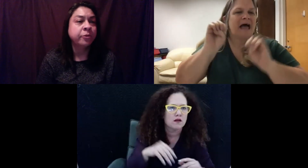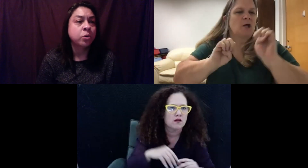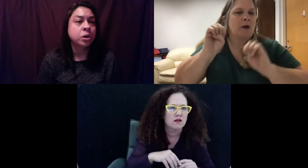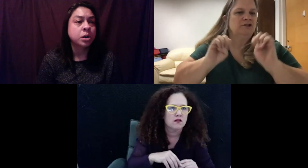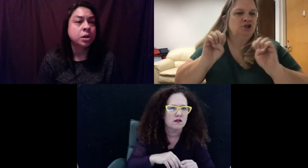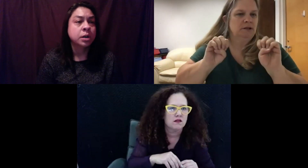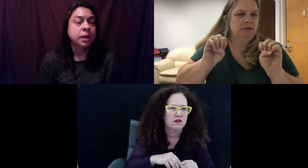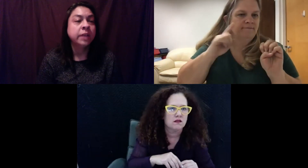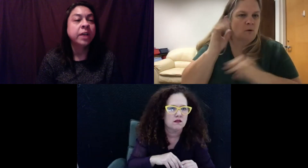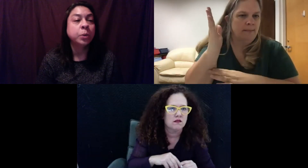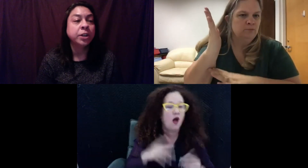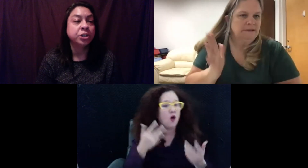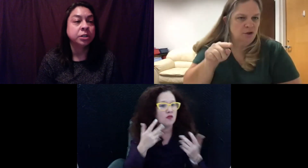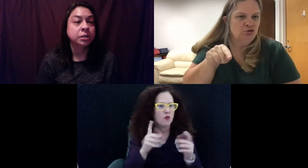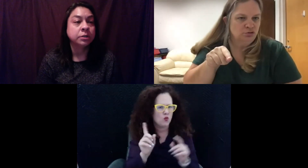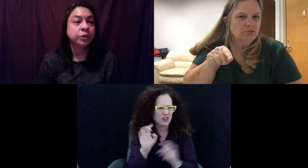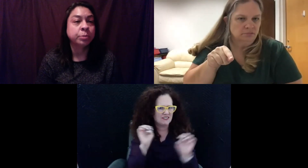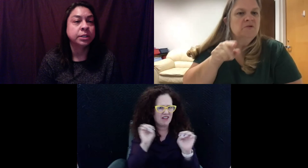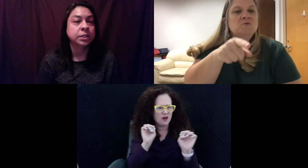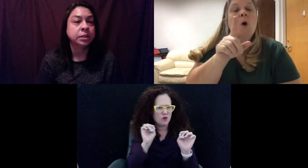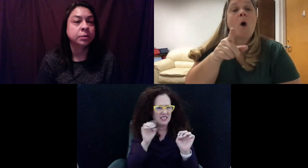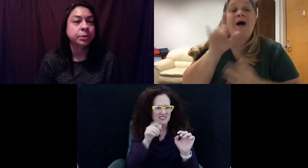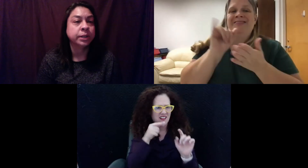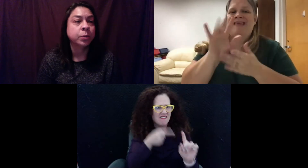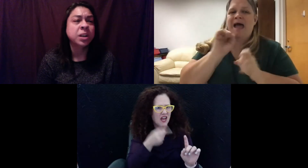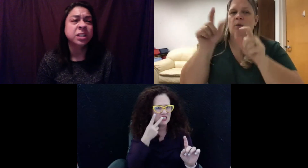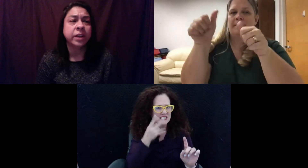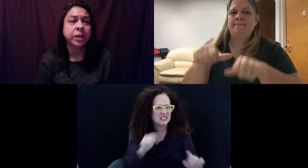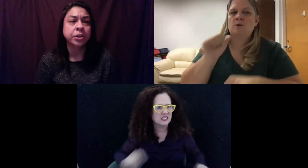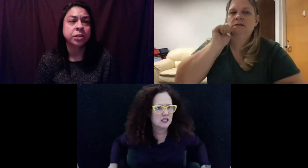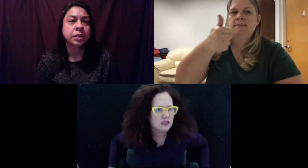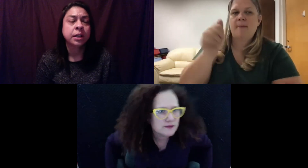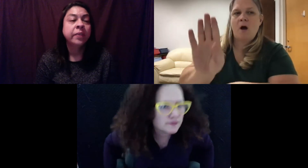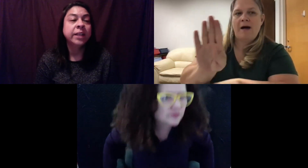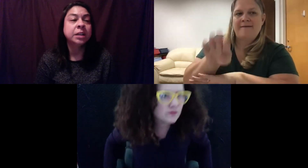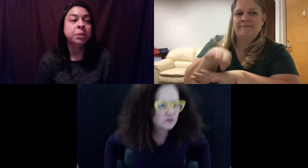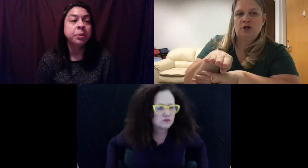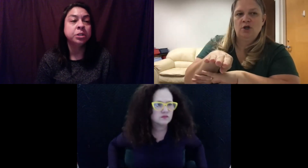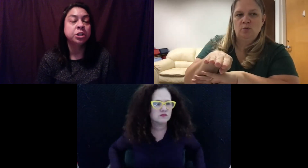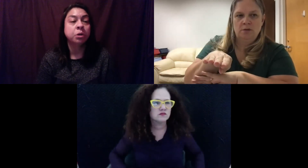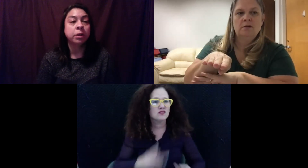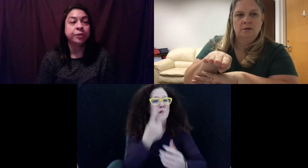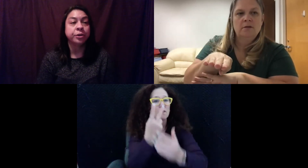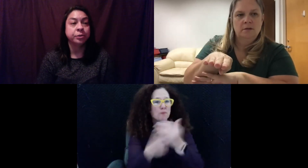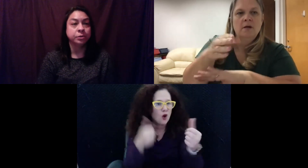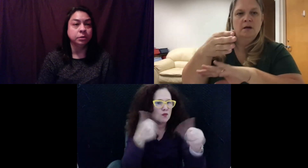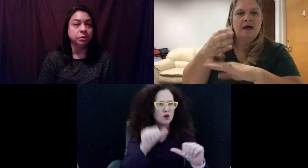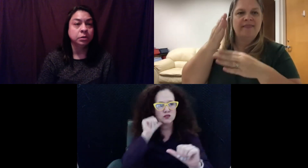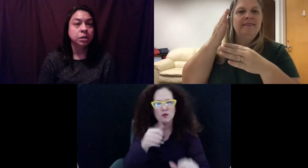except for an evaluation for the presenter. Where's the evaluation? That's gonna be posted tomorrow